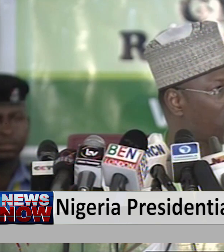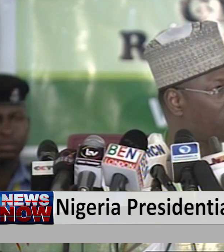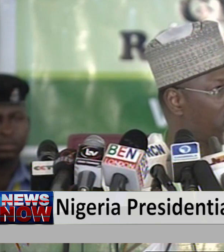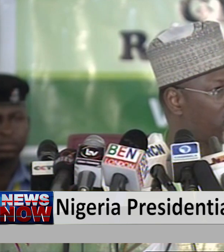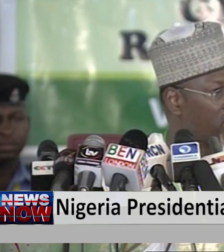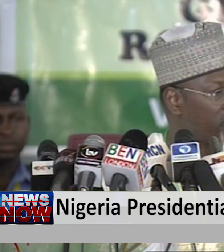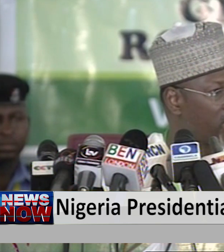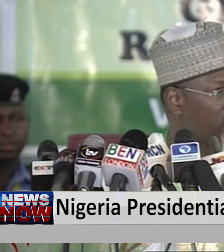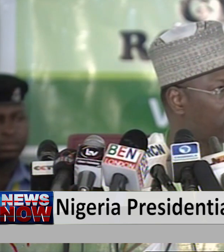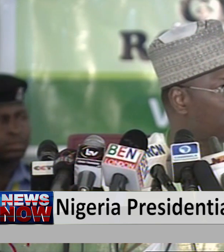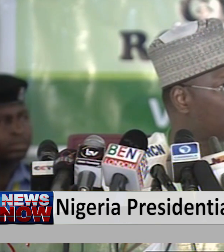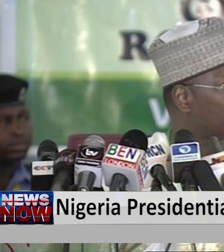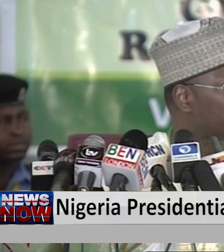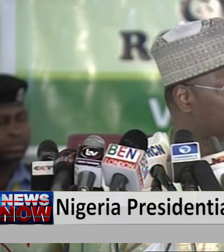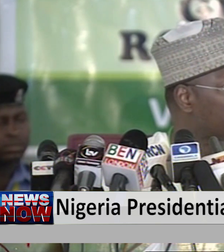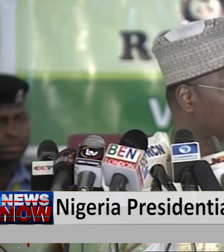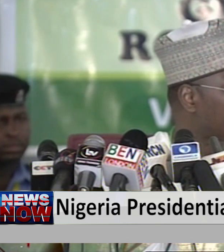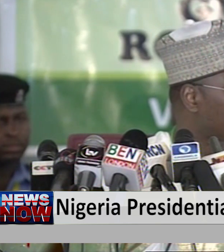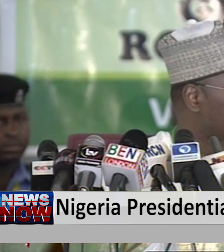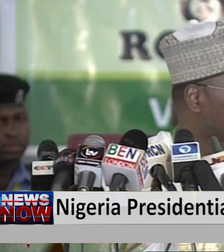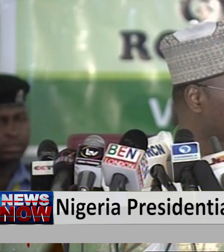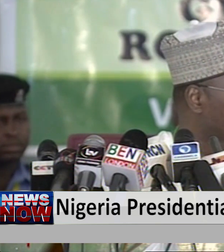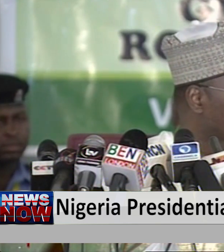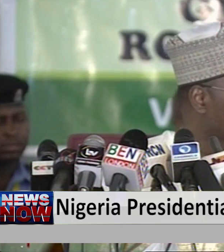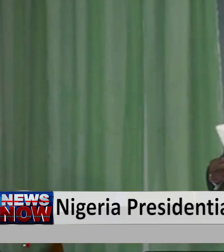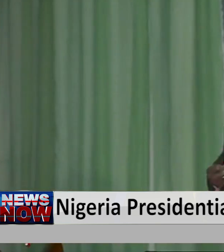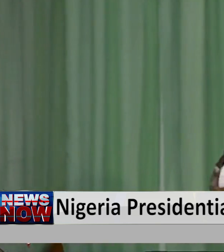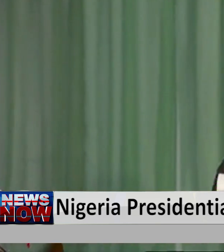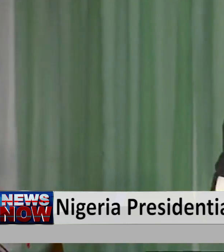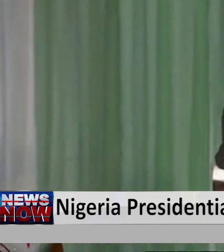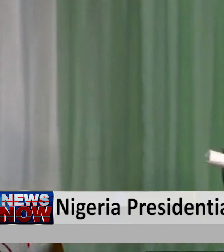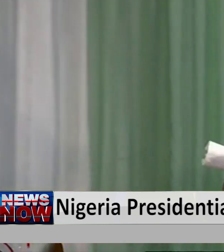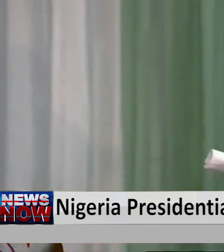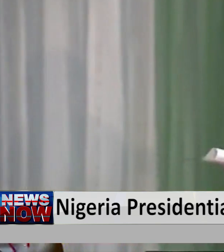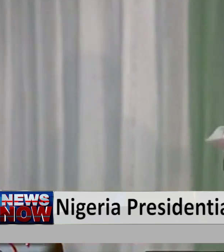that you have made after presenting the result. All right.